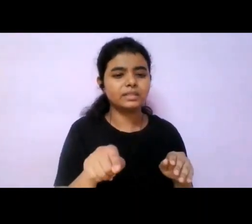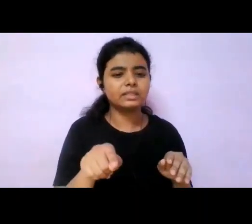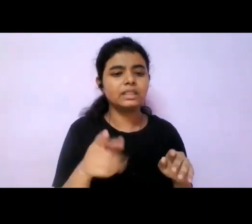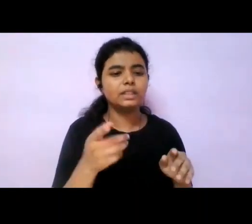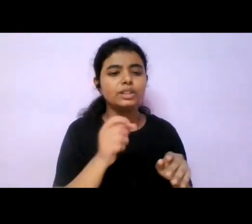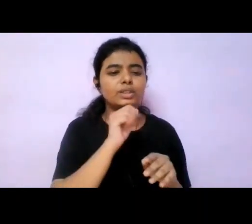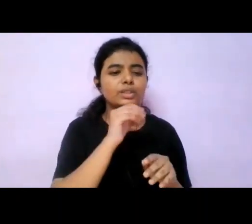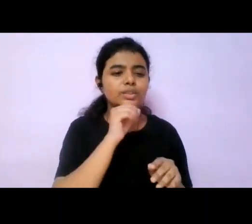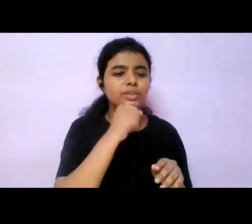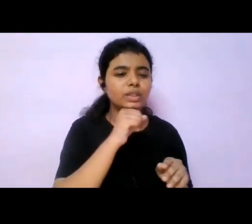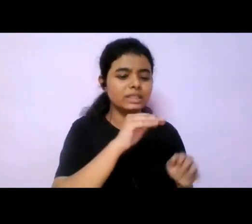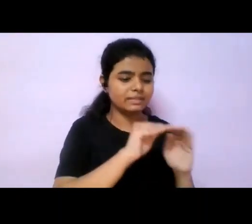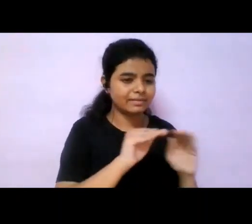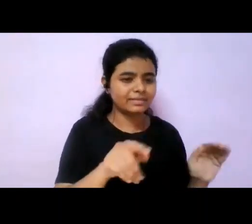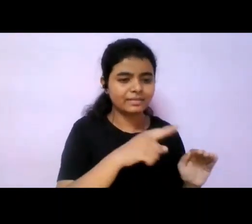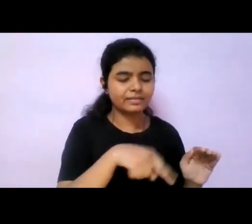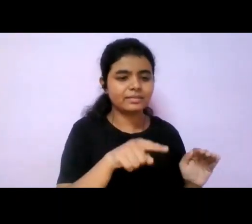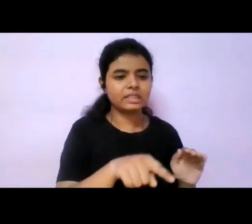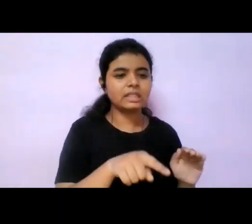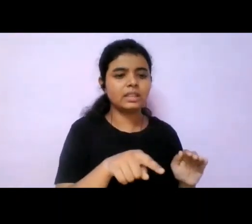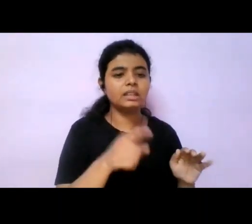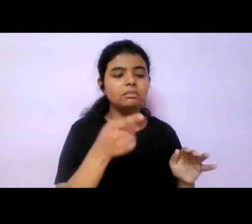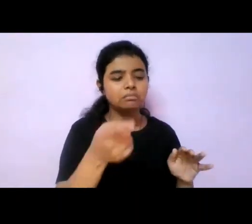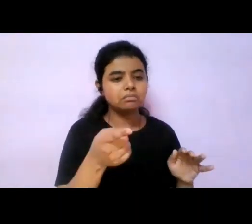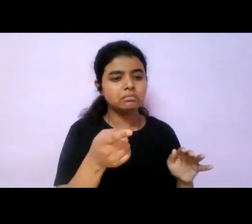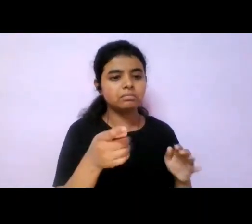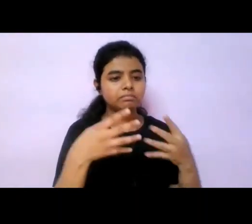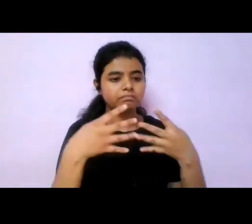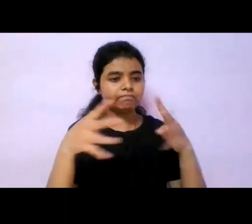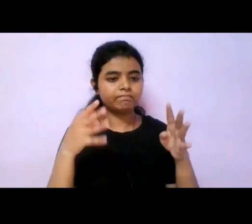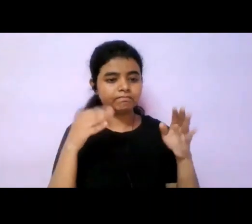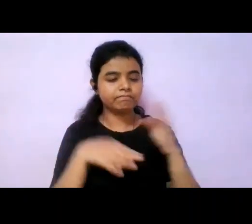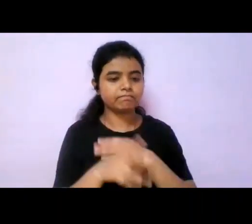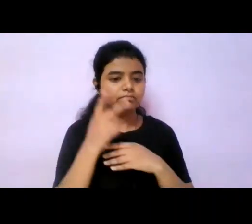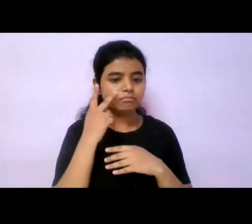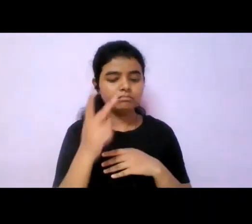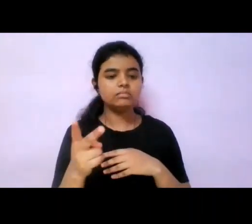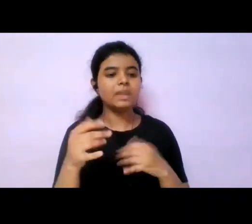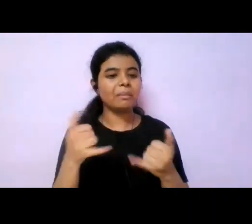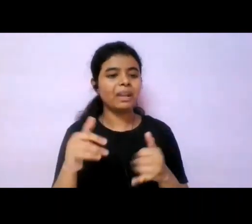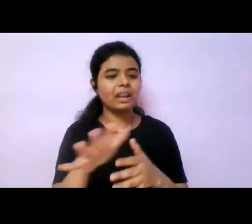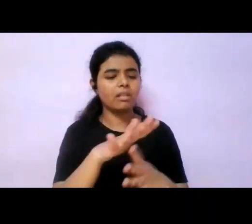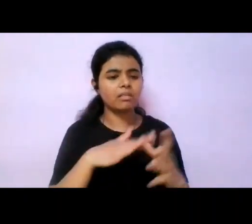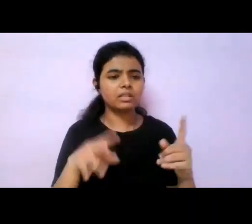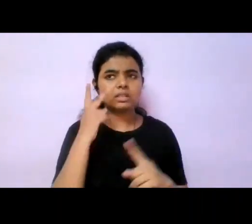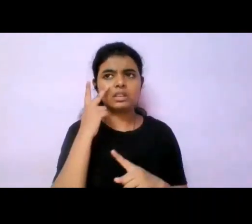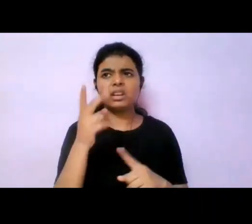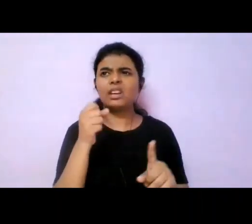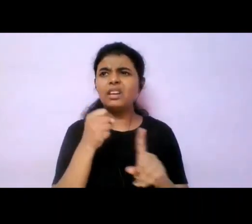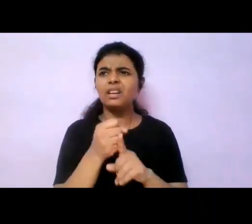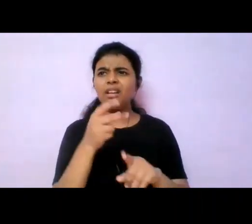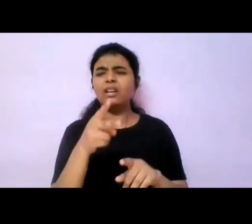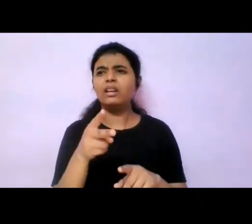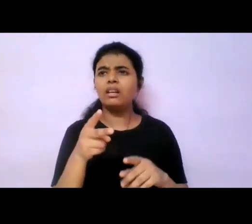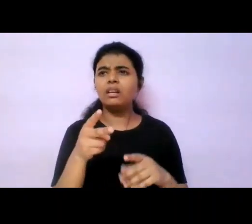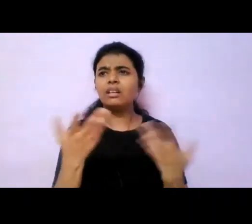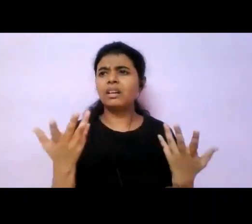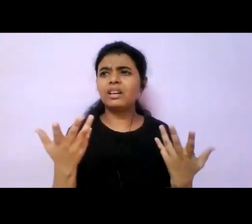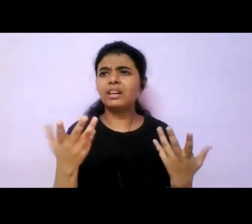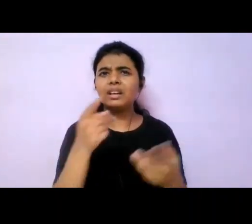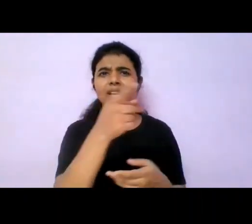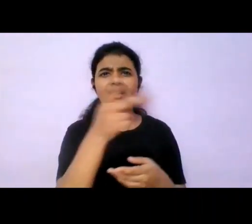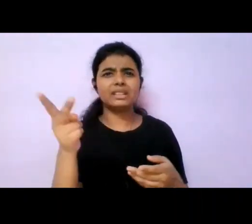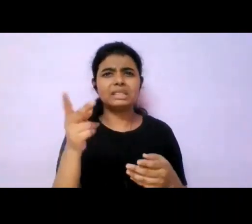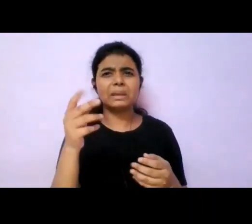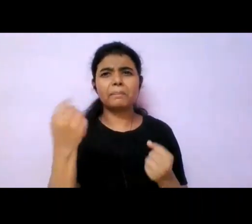to use your language, which is you don't belong here. And therefore you will find yourself lacking. And so